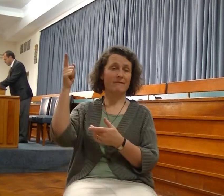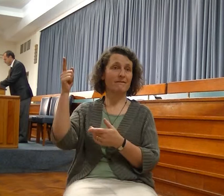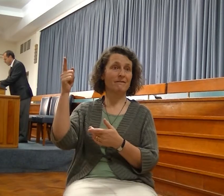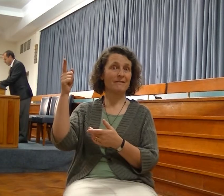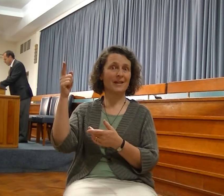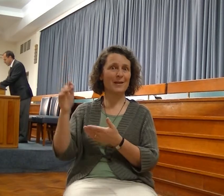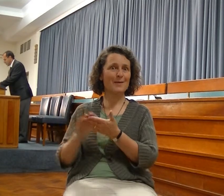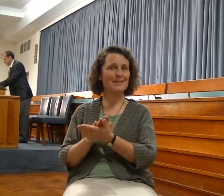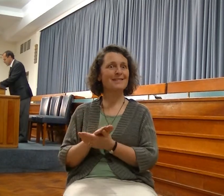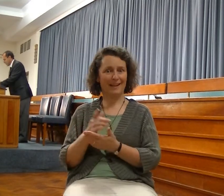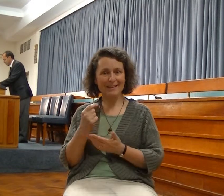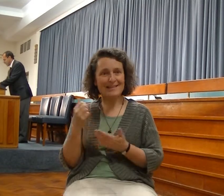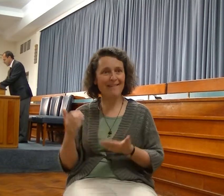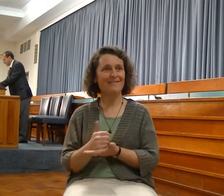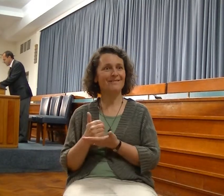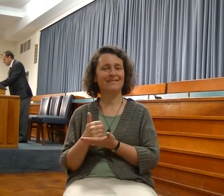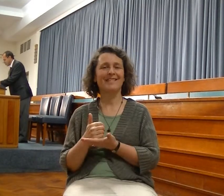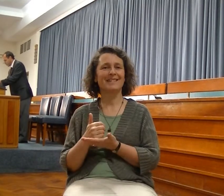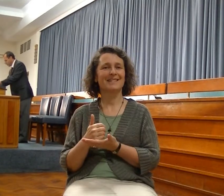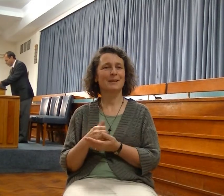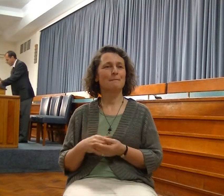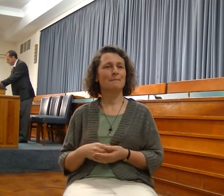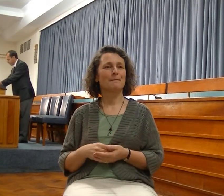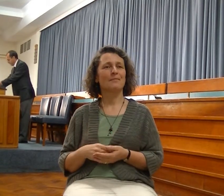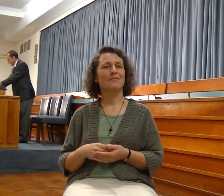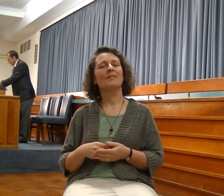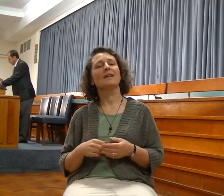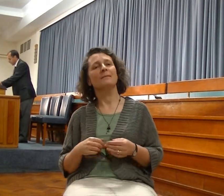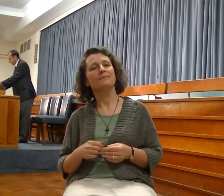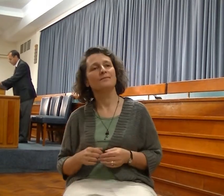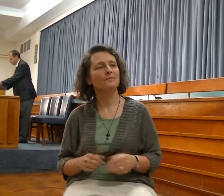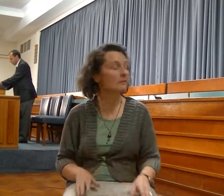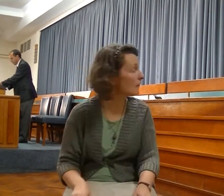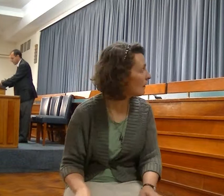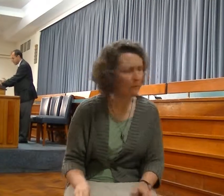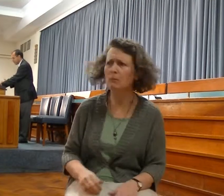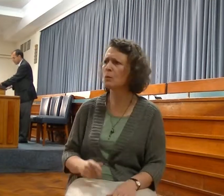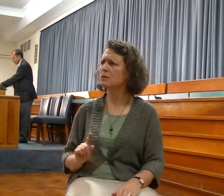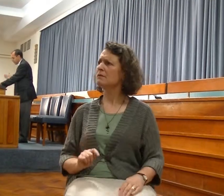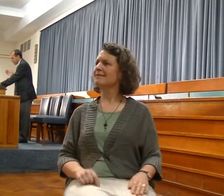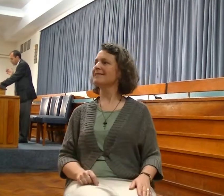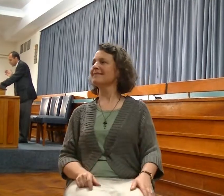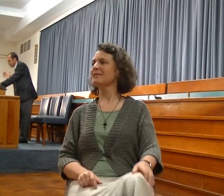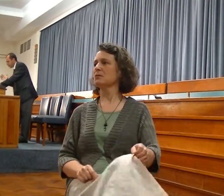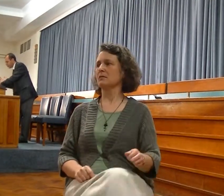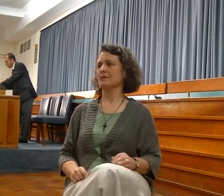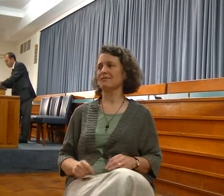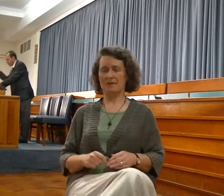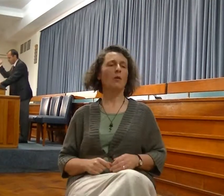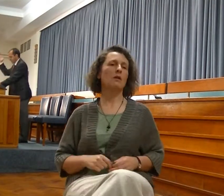Hebrews 7, verse 25, because this is mentioned there. There is something wonderful. A text to save a